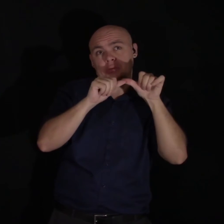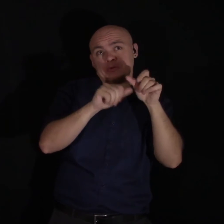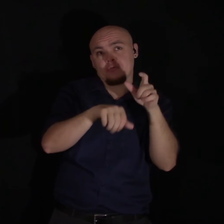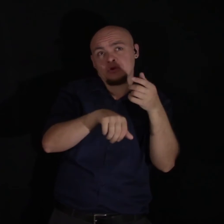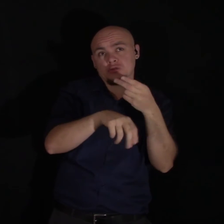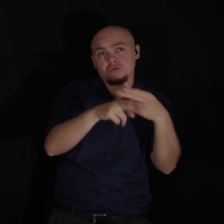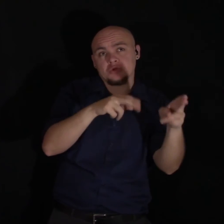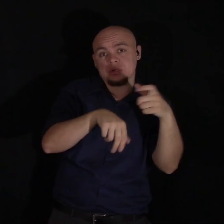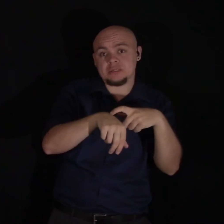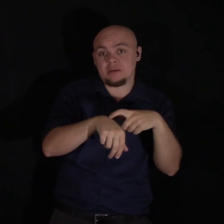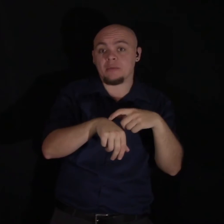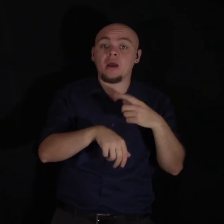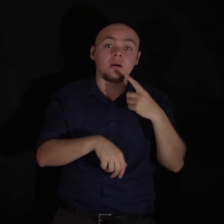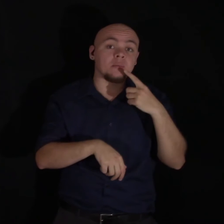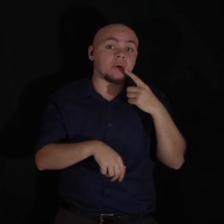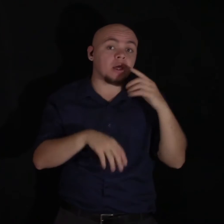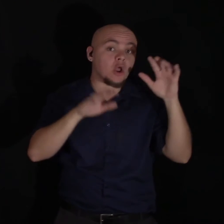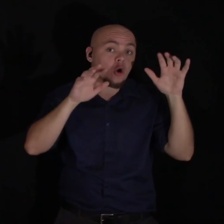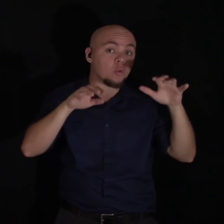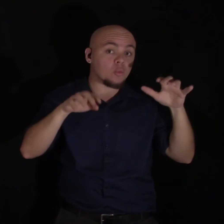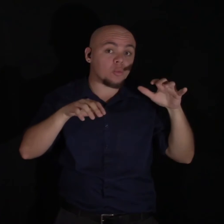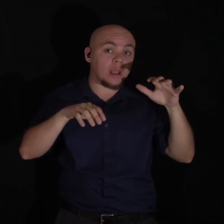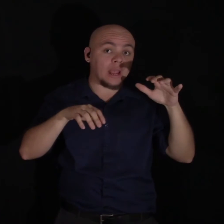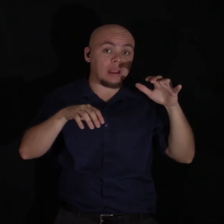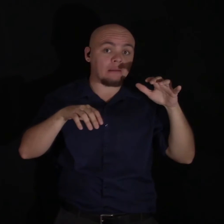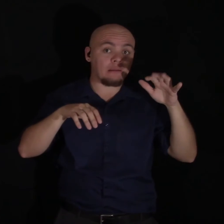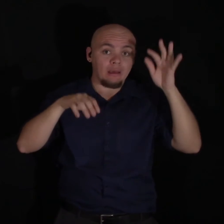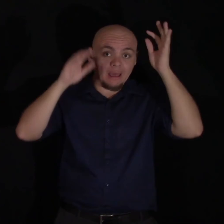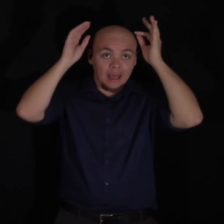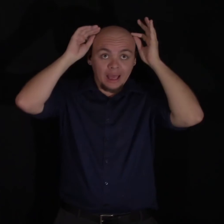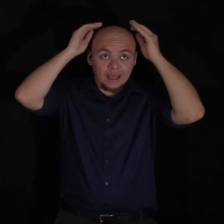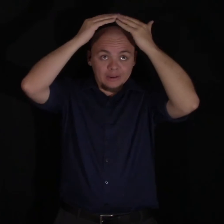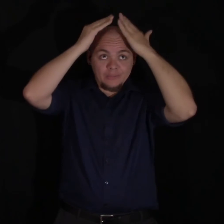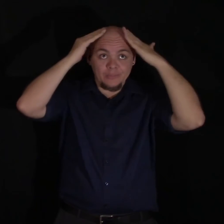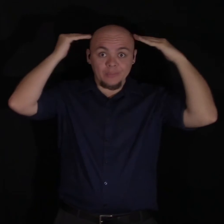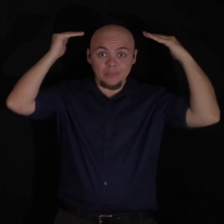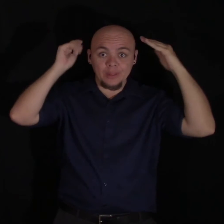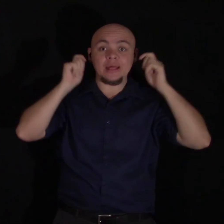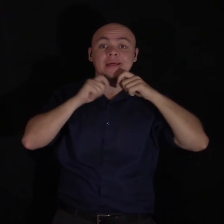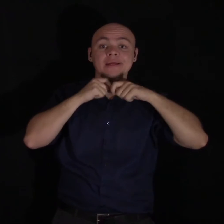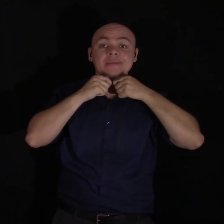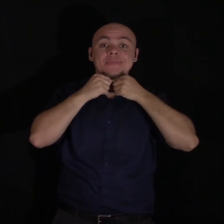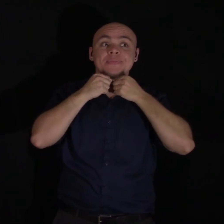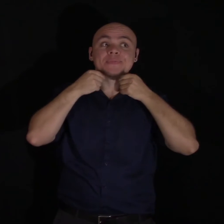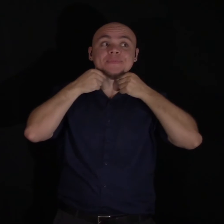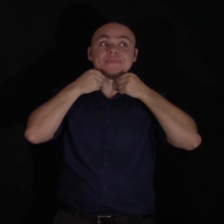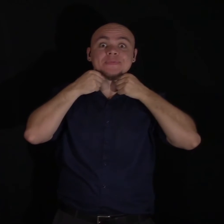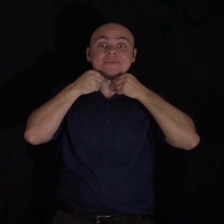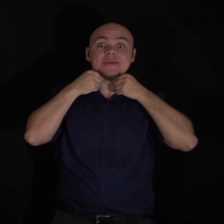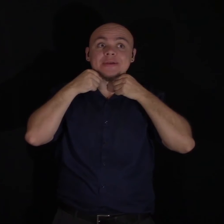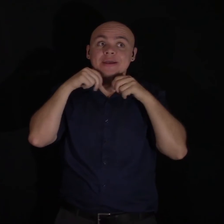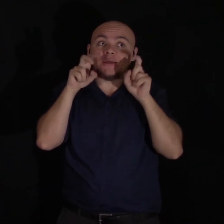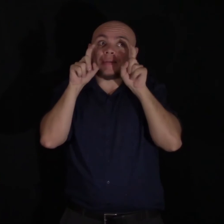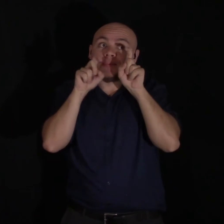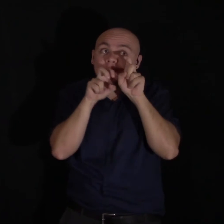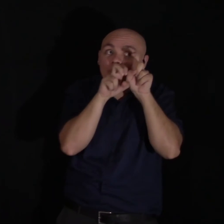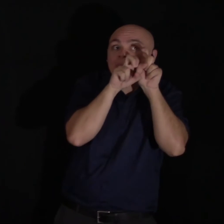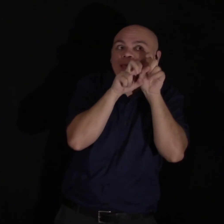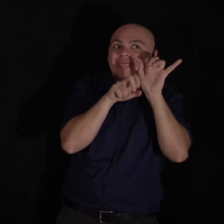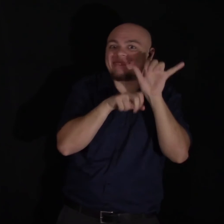But a rain hat, the kind with a string that you tie under your chin that stays on. Now that's